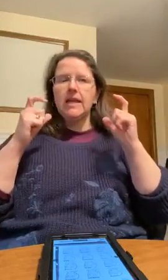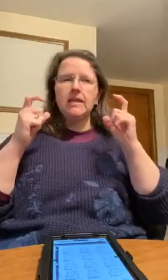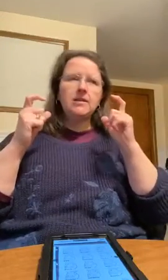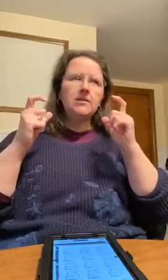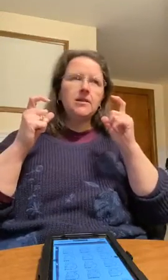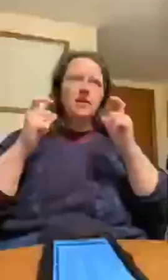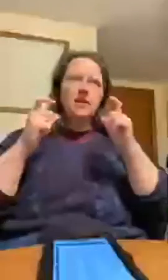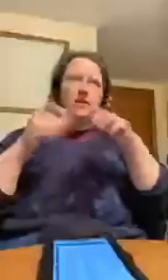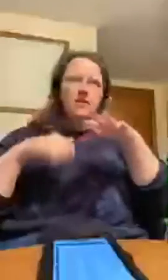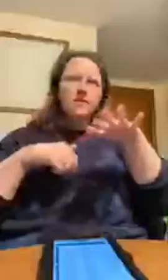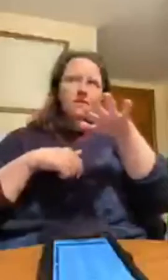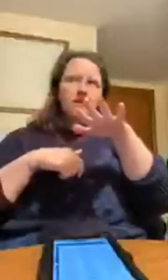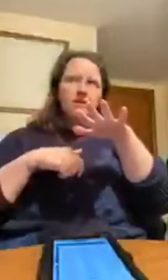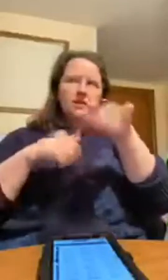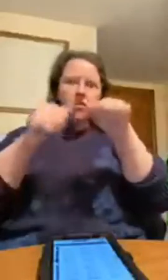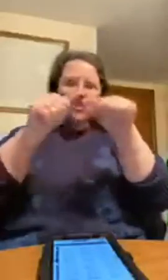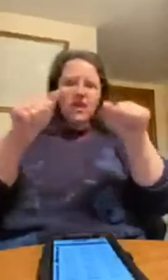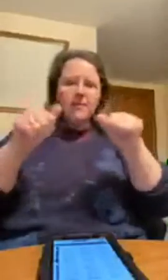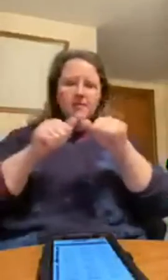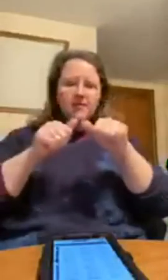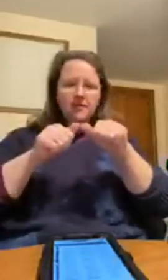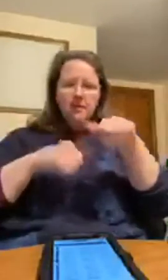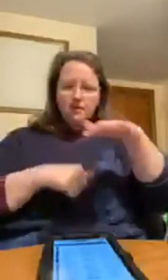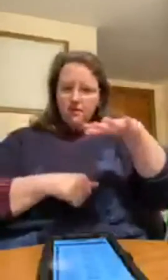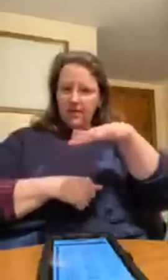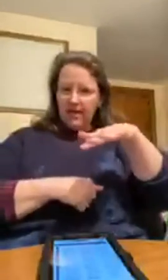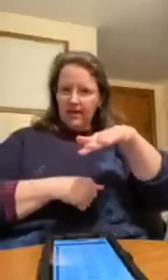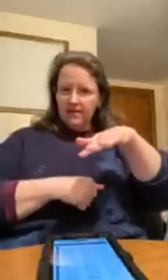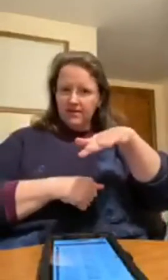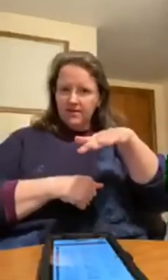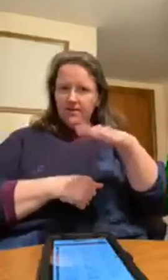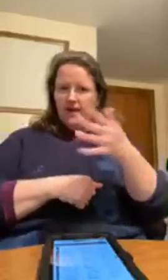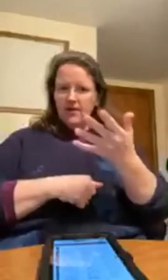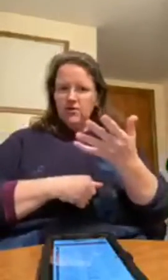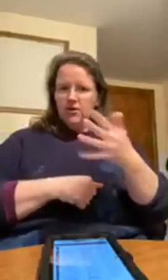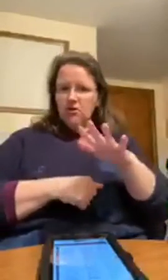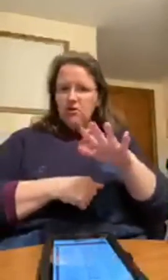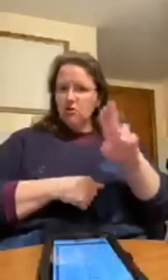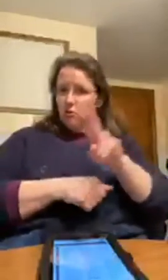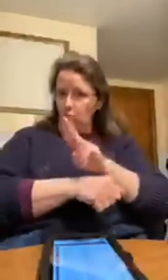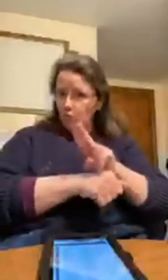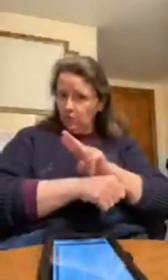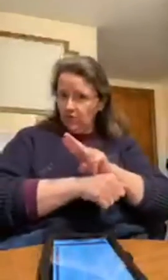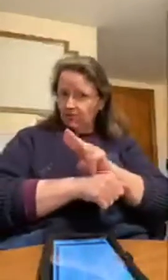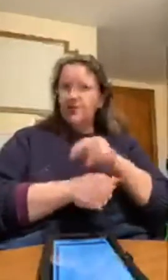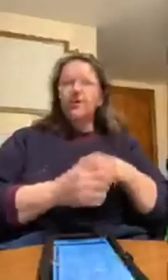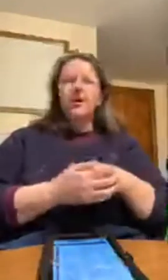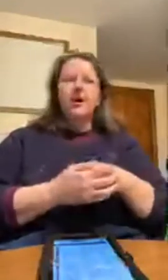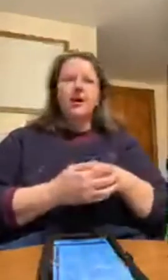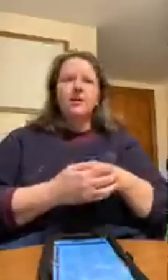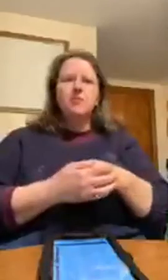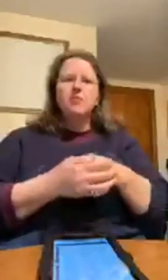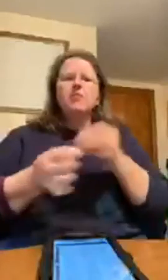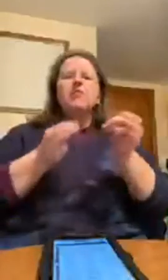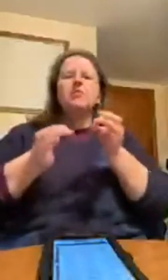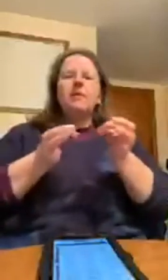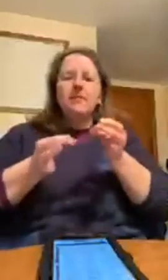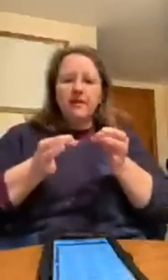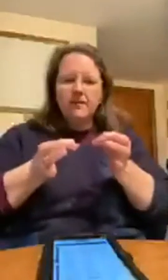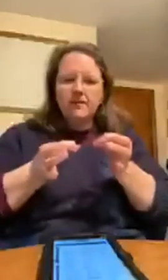and different shapes of your hand that you can use to describe things.